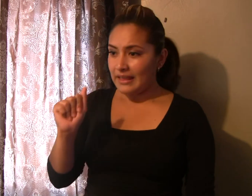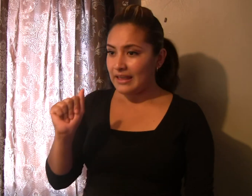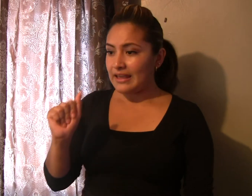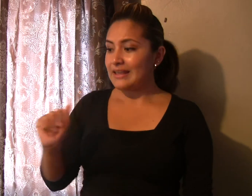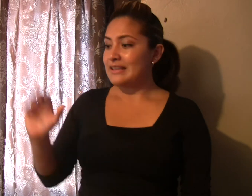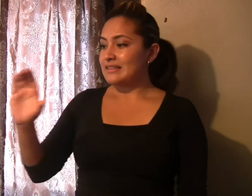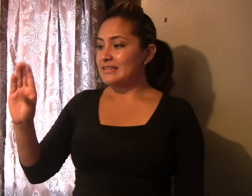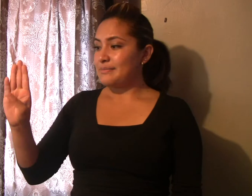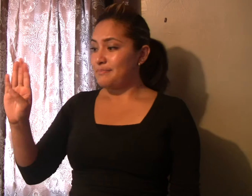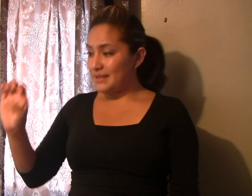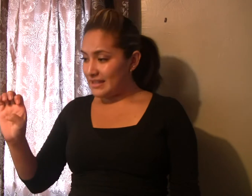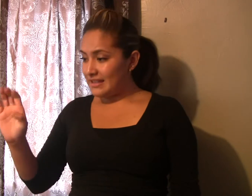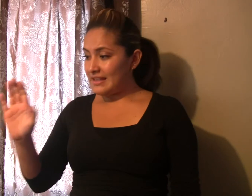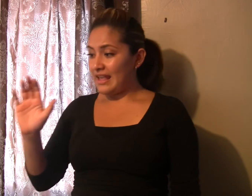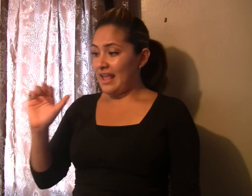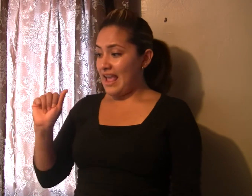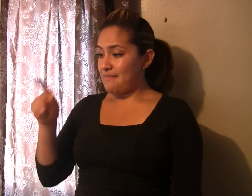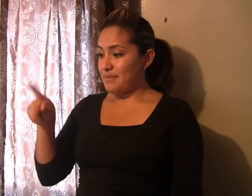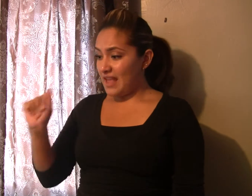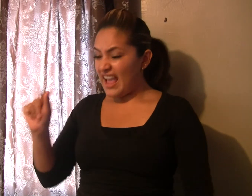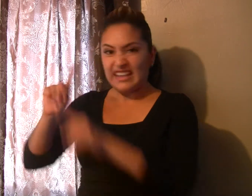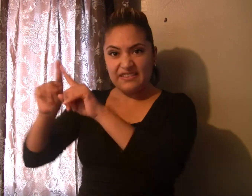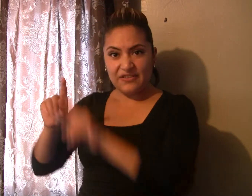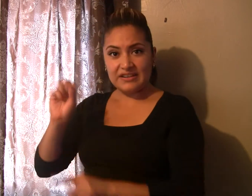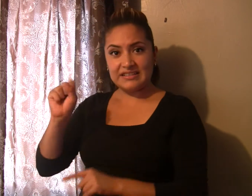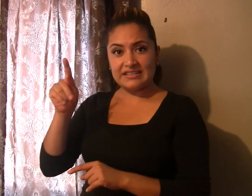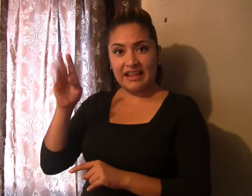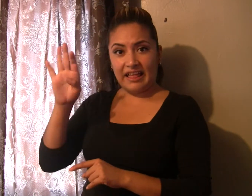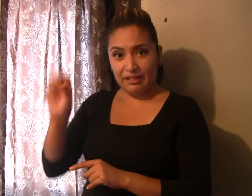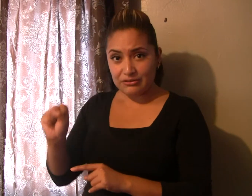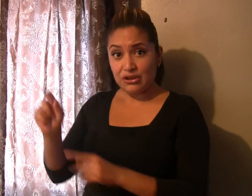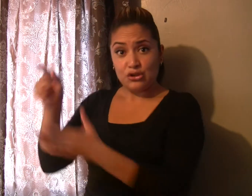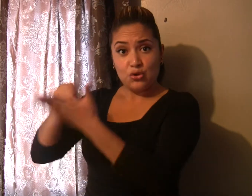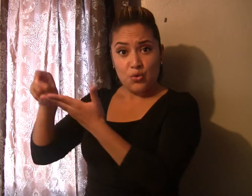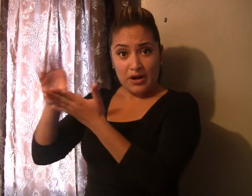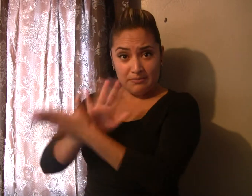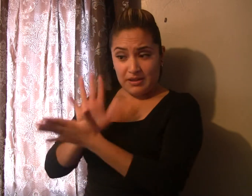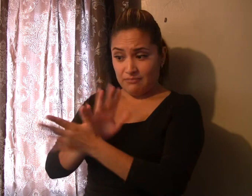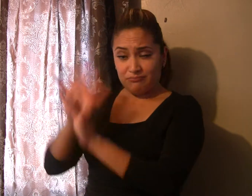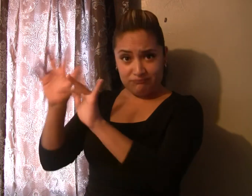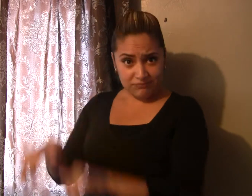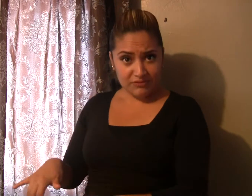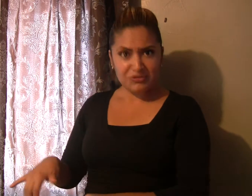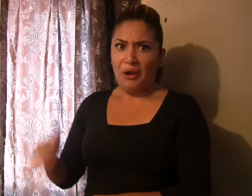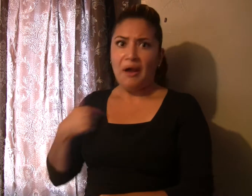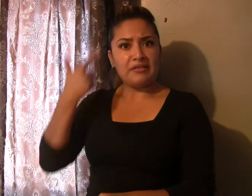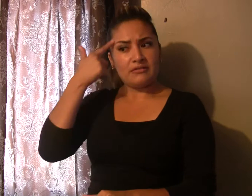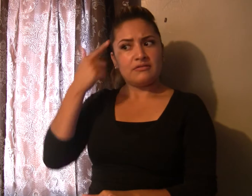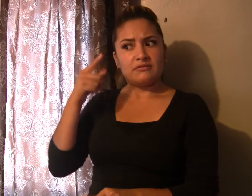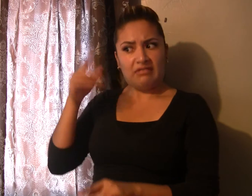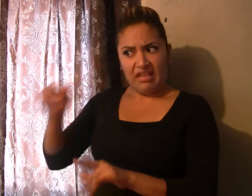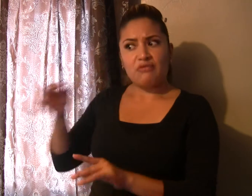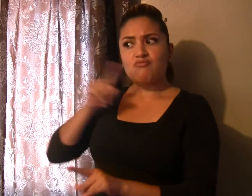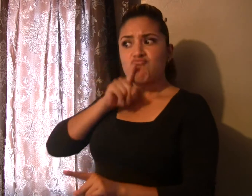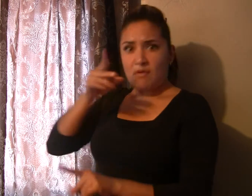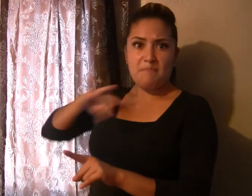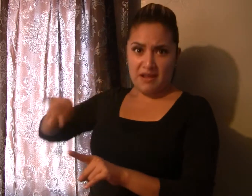knew APA style, they knew how to arrange papers in the content areas. And I think it was a really beneficial course for students